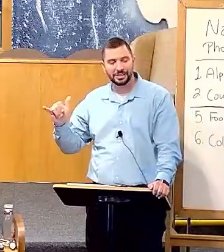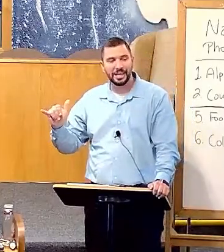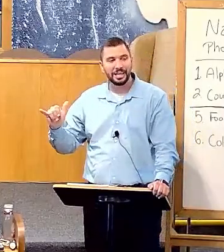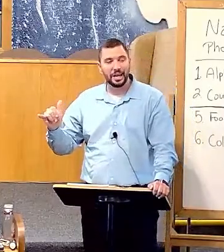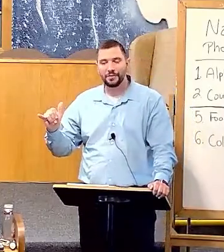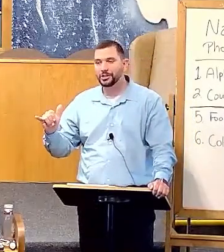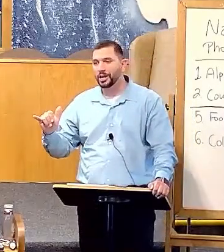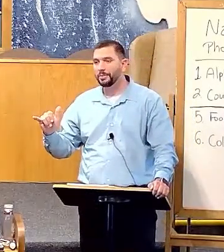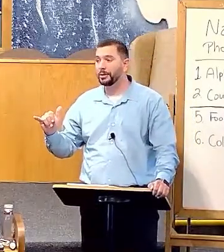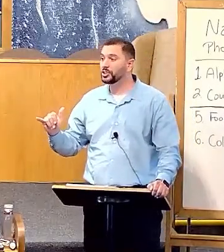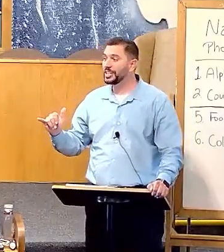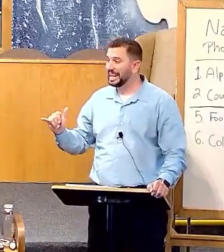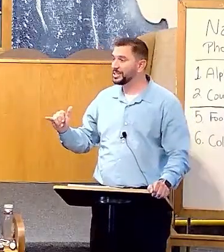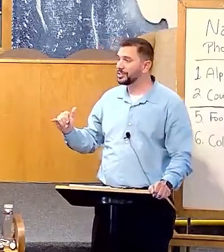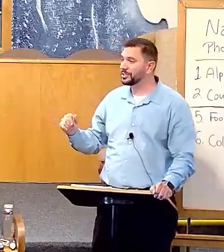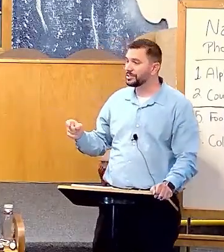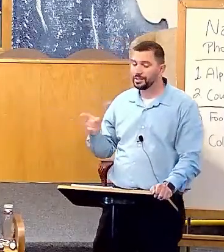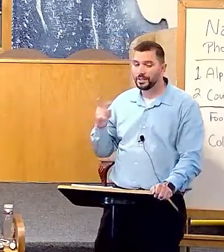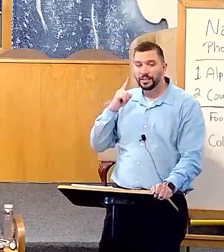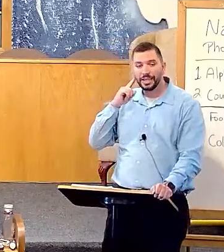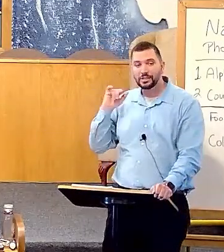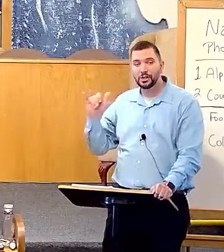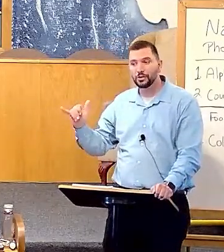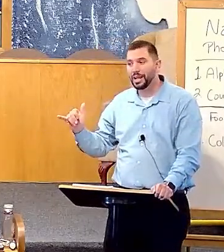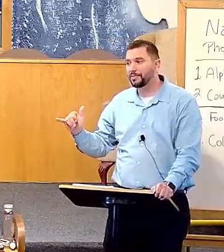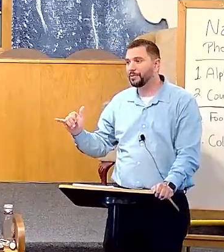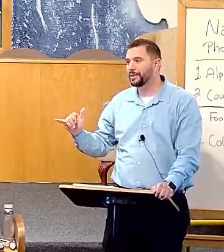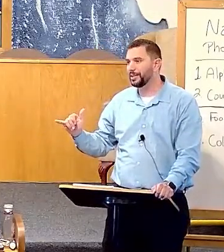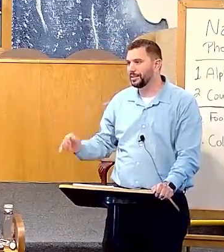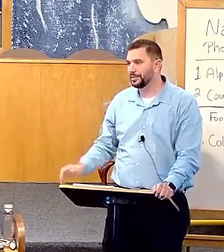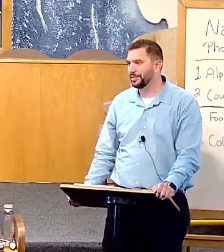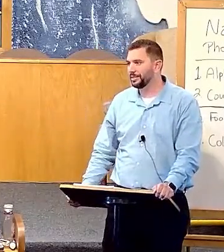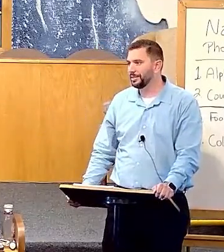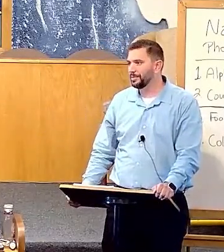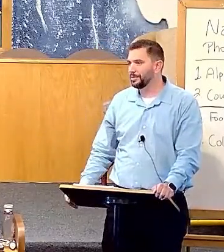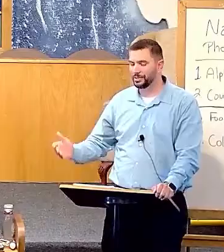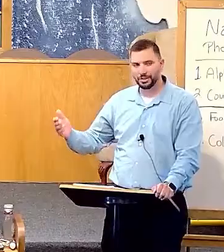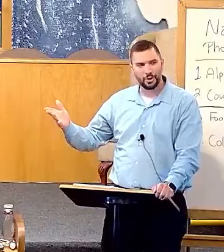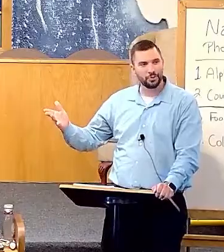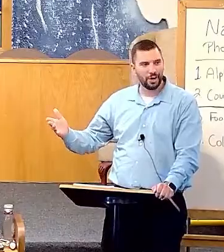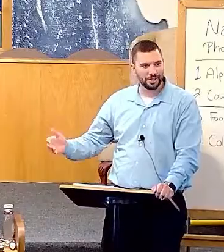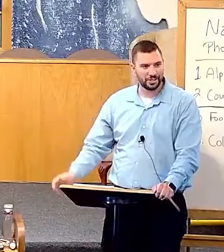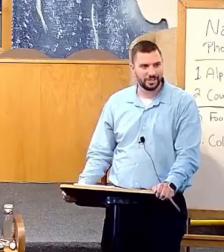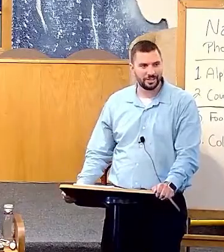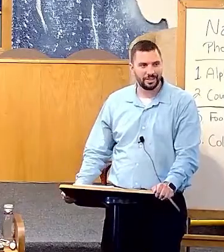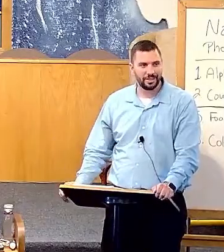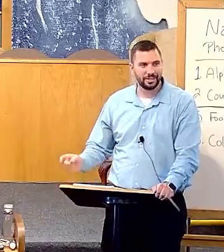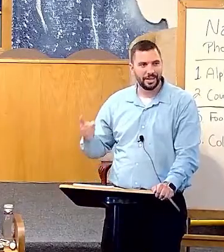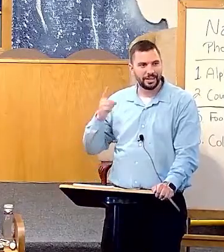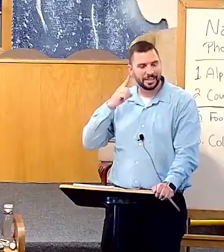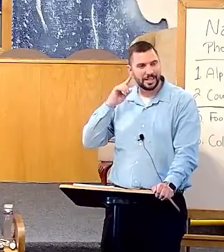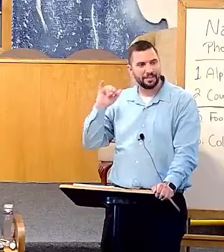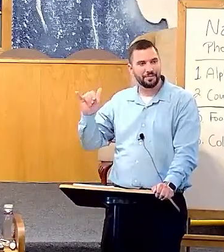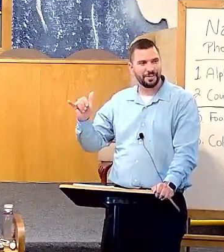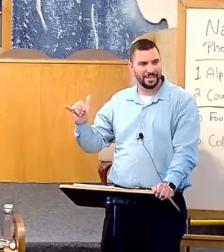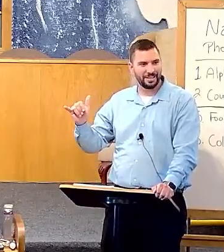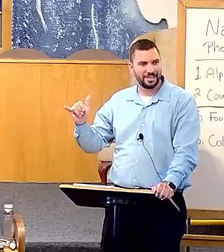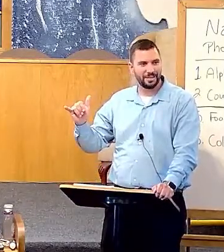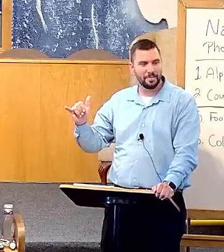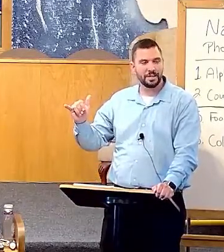Now, if you're talking about states, that's also California because of the gold rush. That's California, but it's